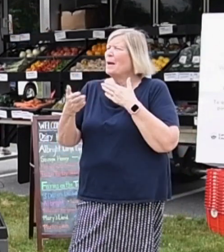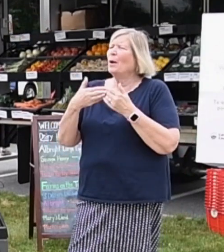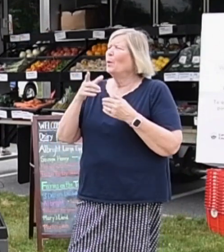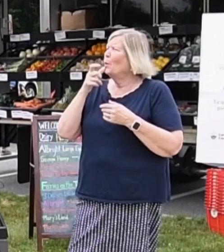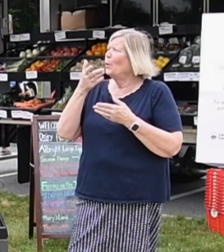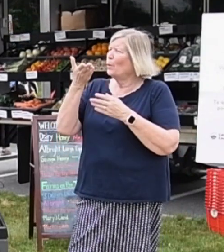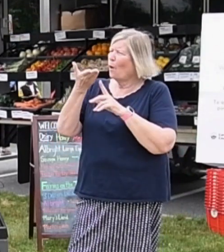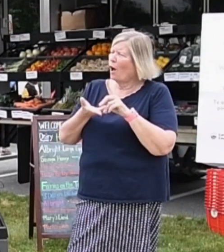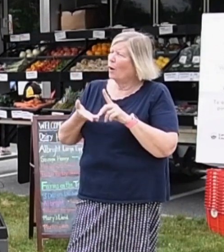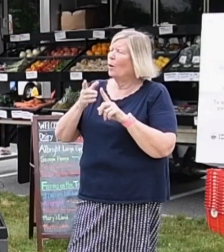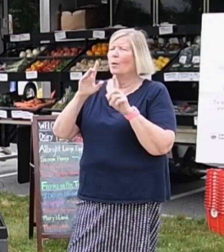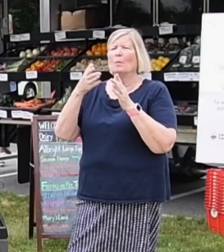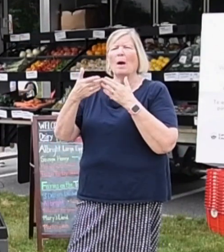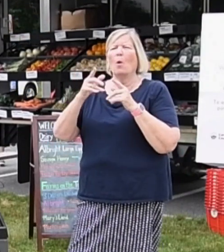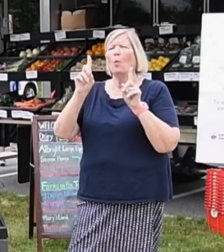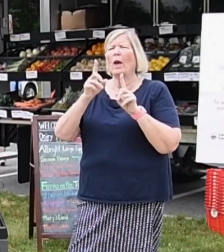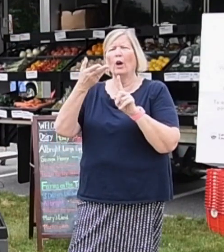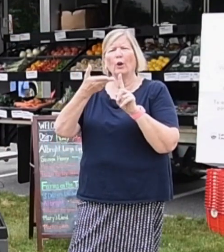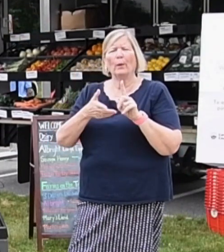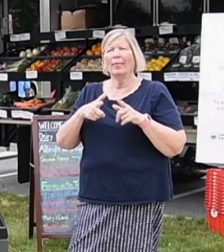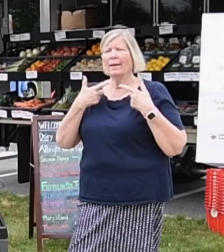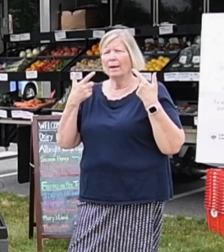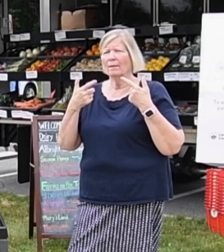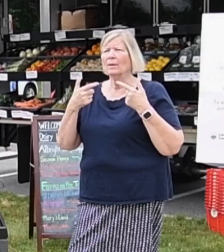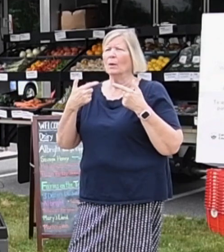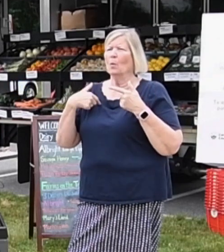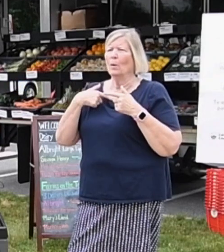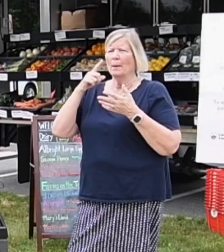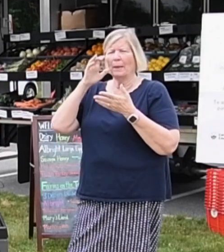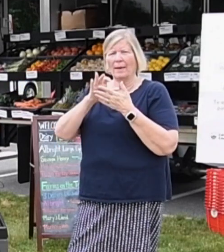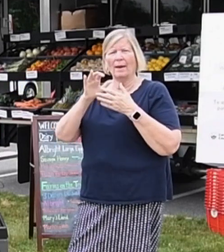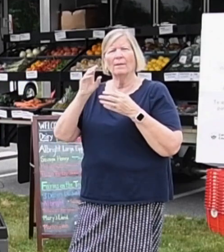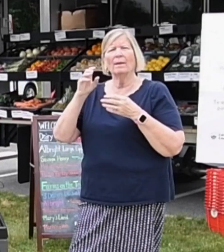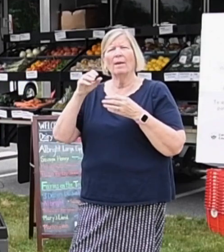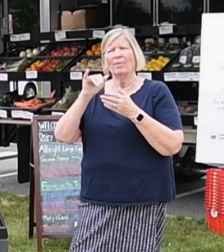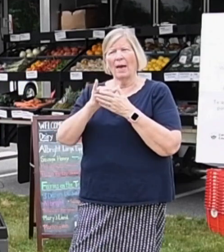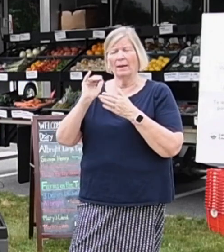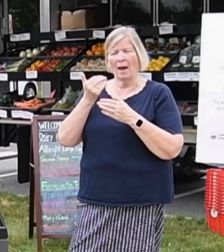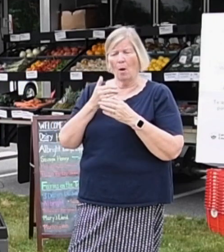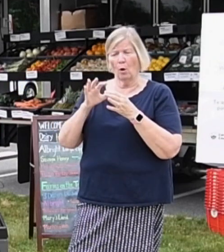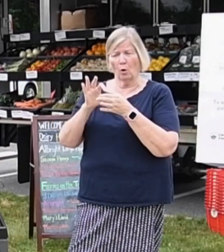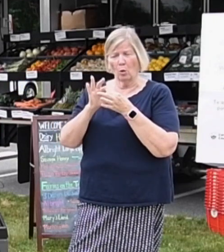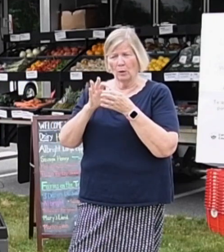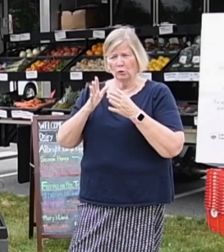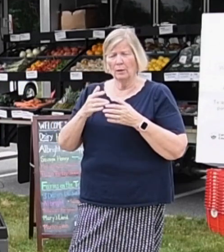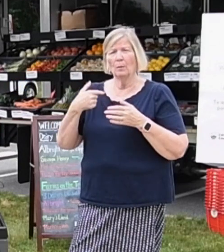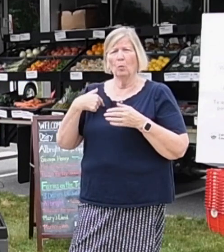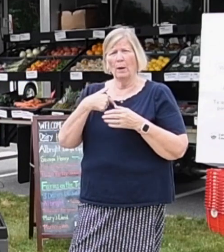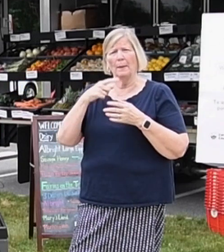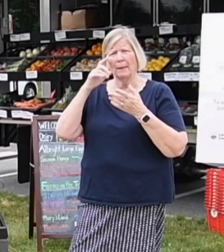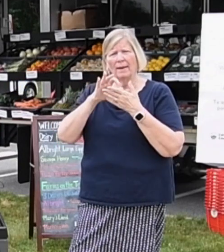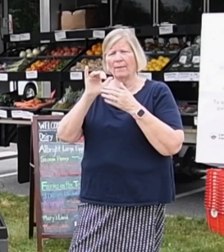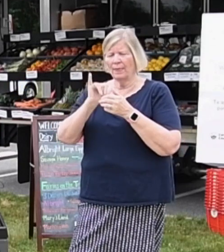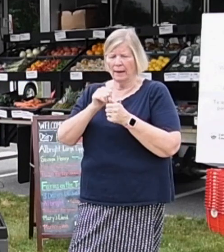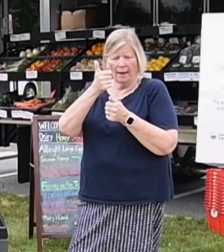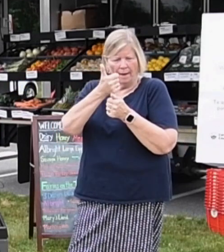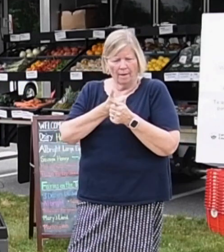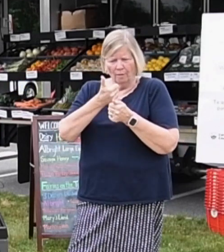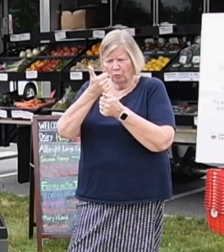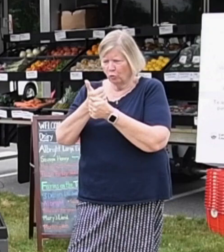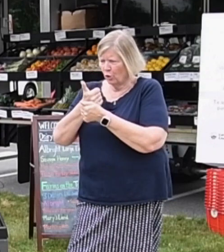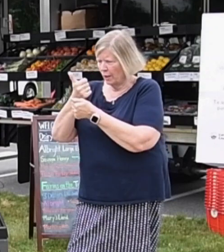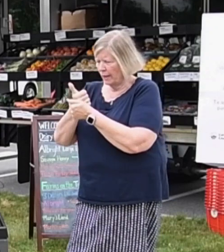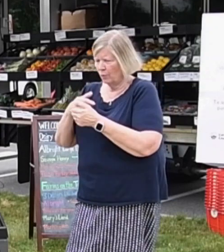are or where you live, it is the belief of the Healthier Choices Coalition that everyone,